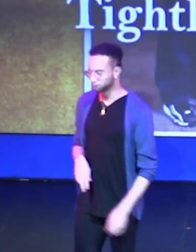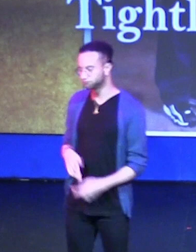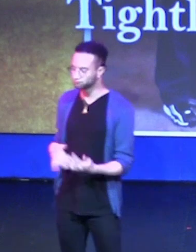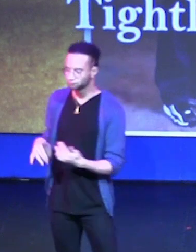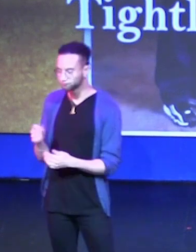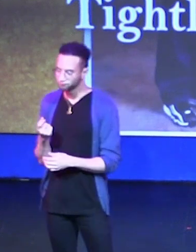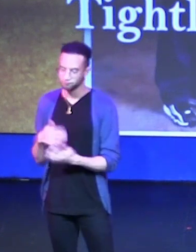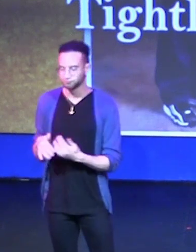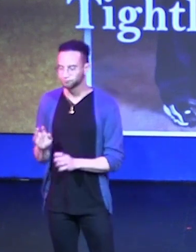me to socialize though.